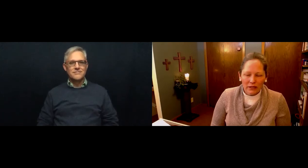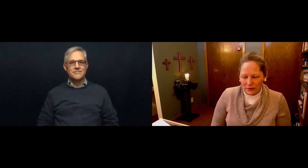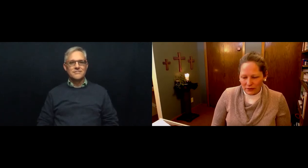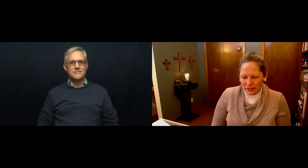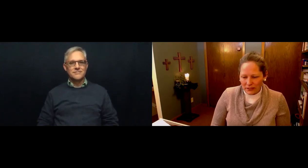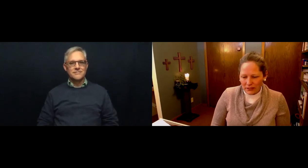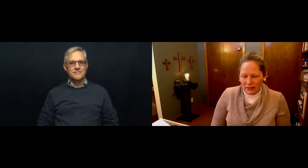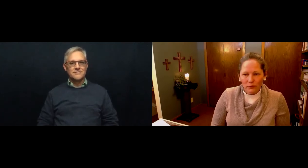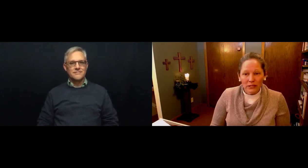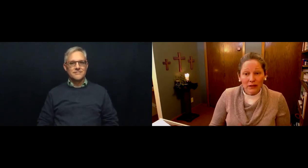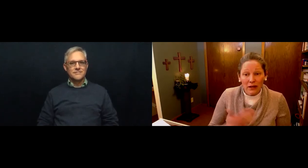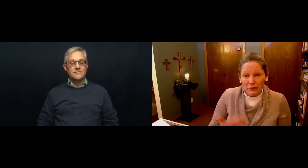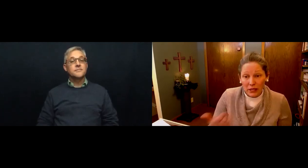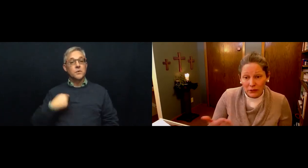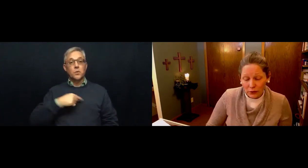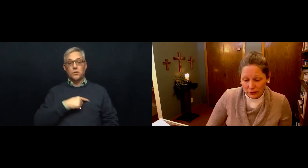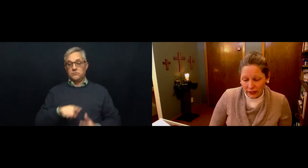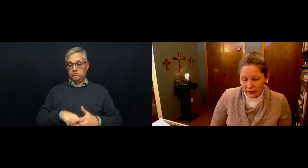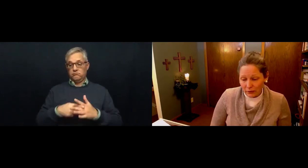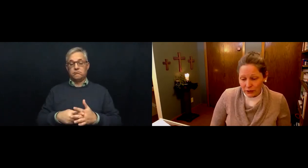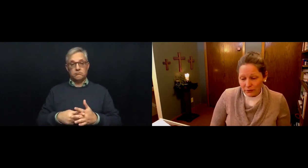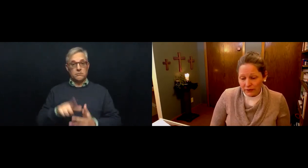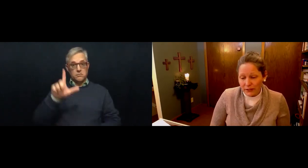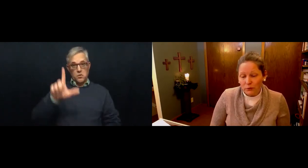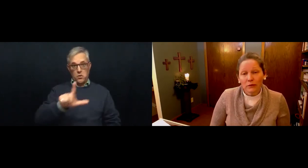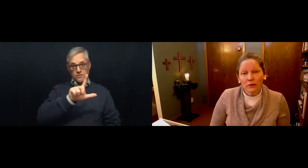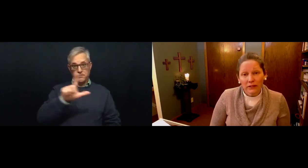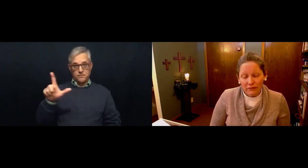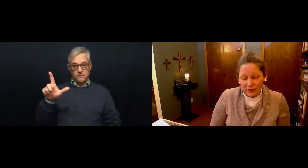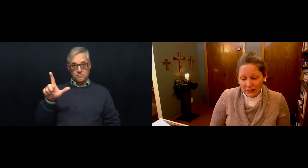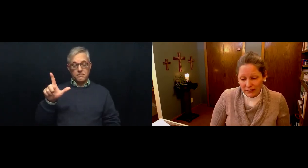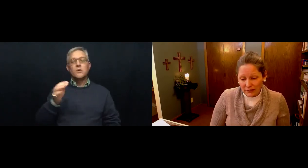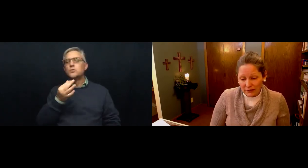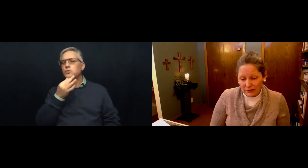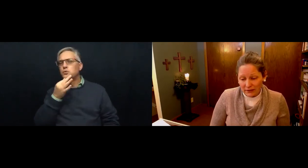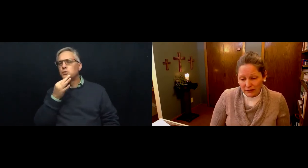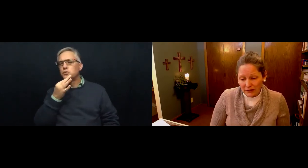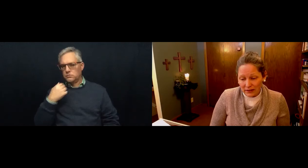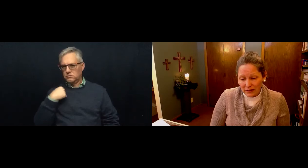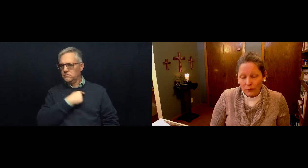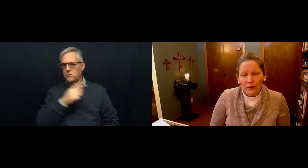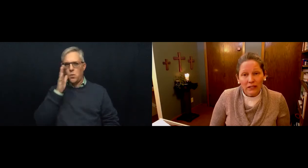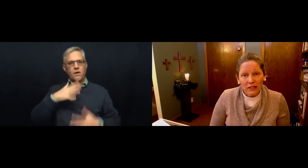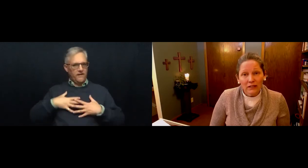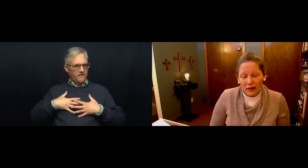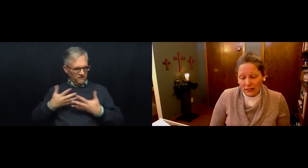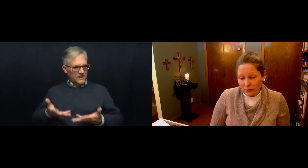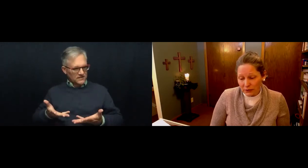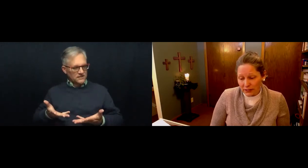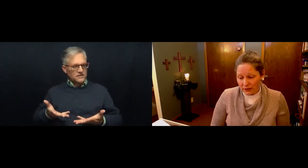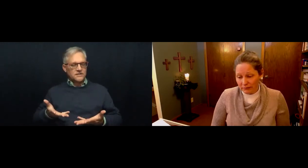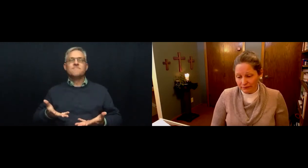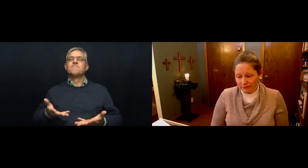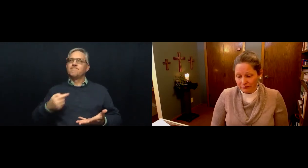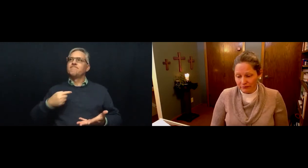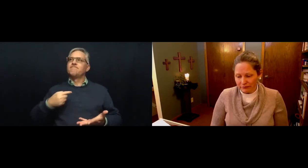As we enter this season, and shortly in our worship service, we will confess that we need God's